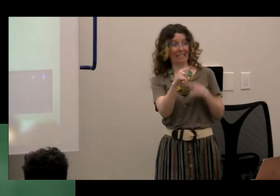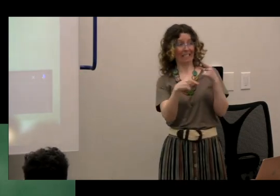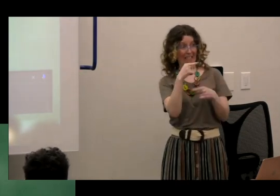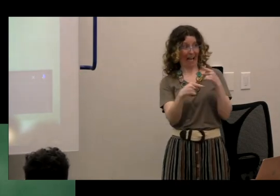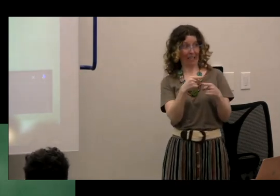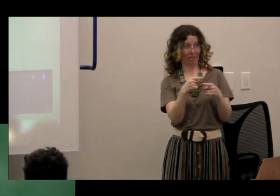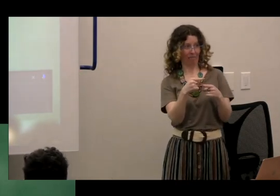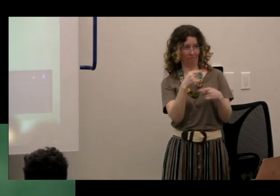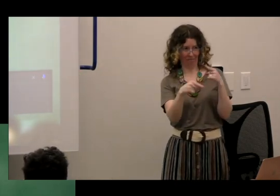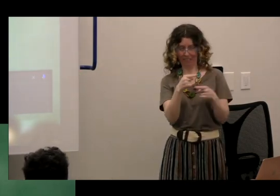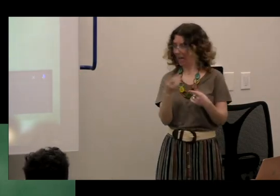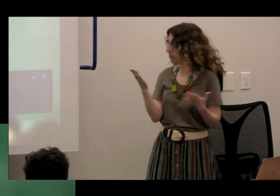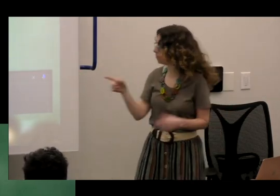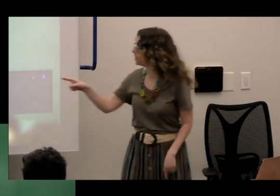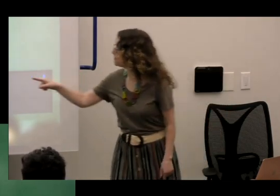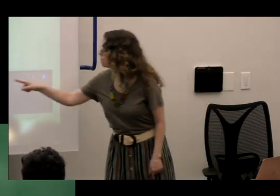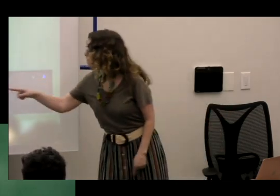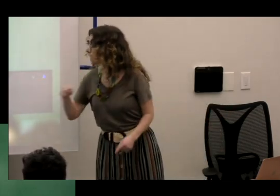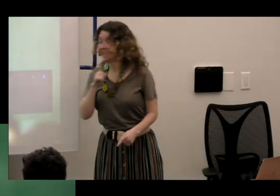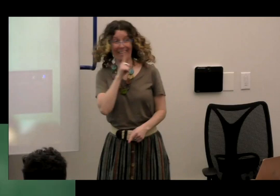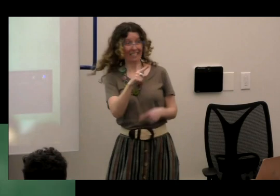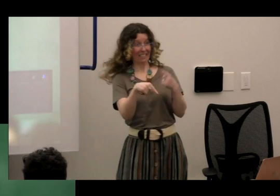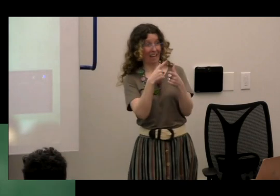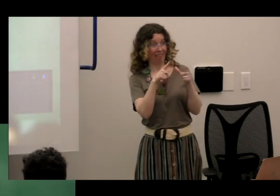The last one here is sign.